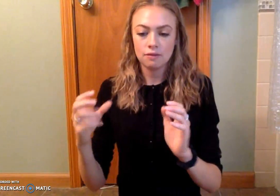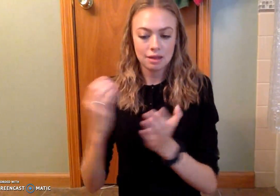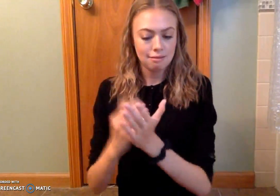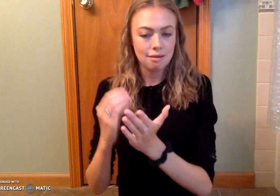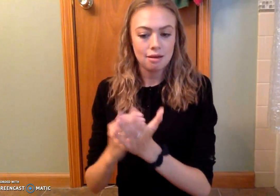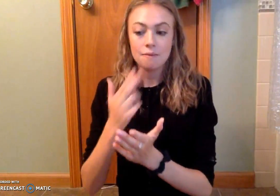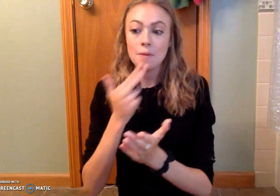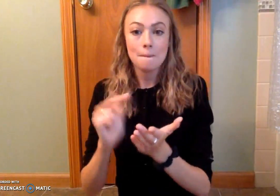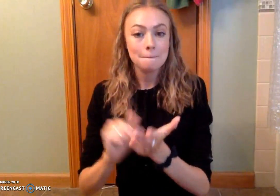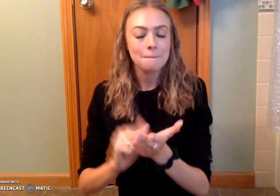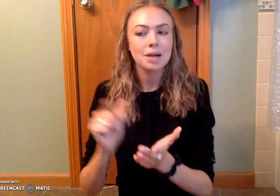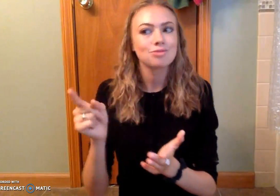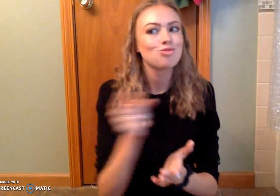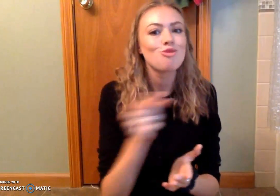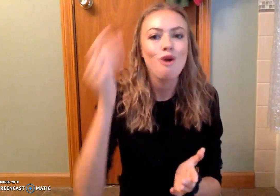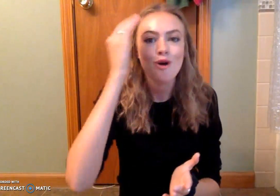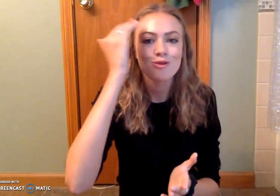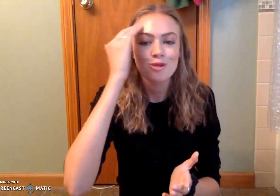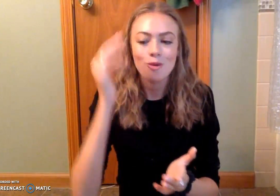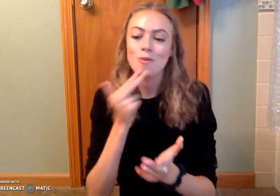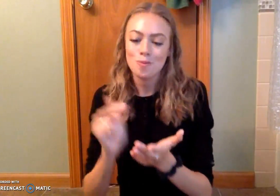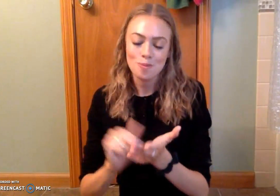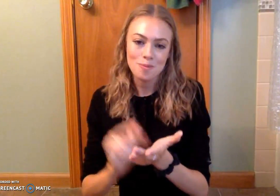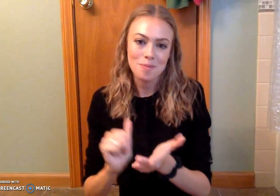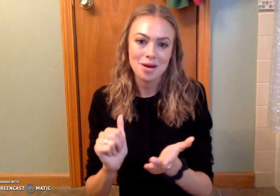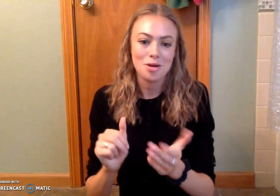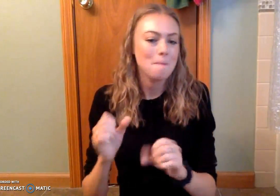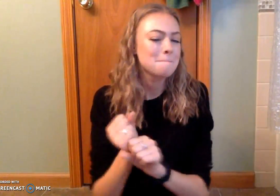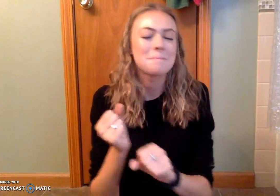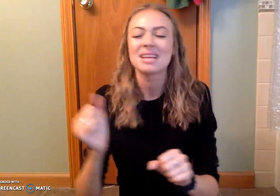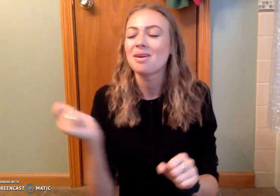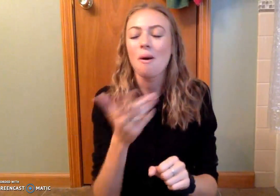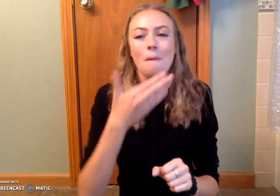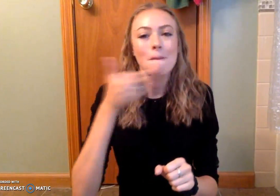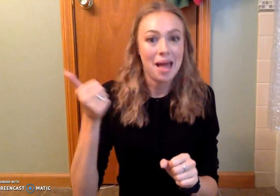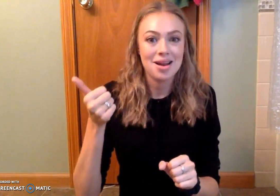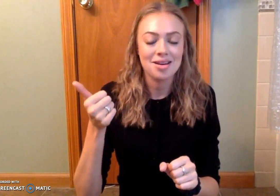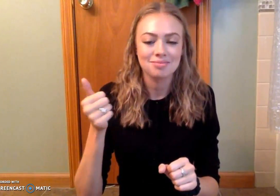makes everything better. Love my butter. 3 cloves of garlic chopped.